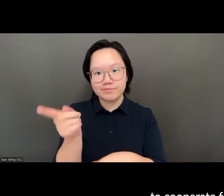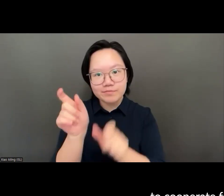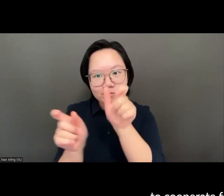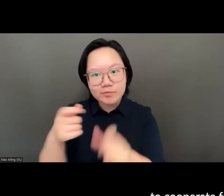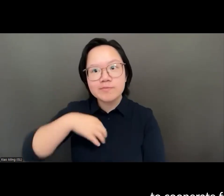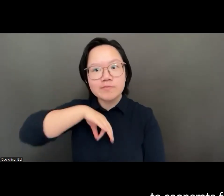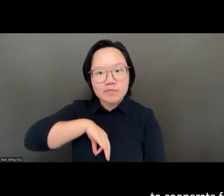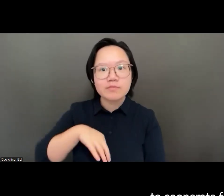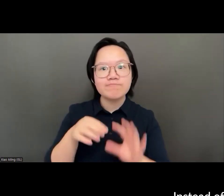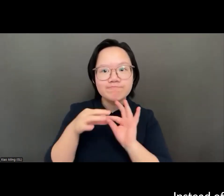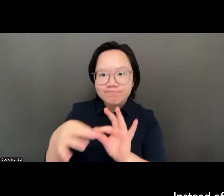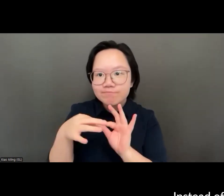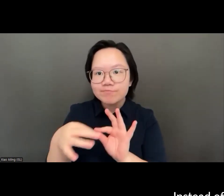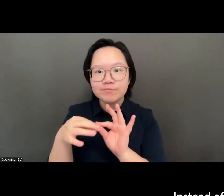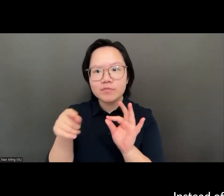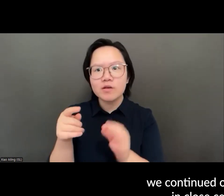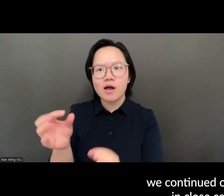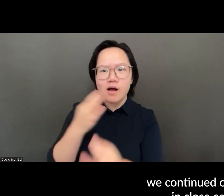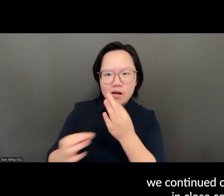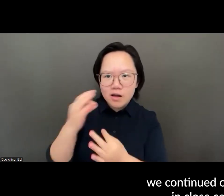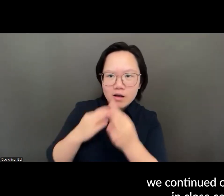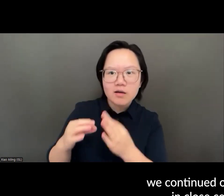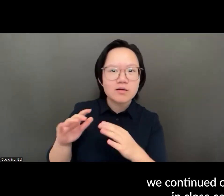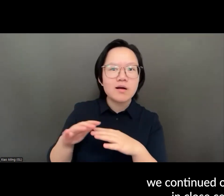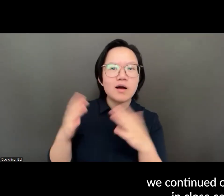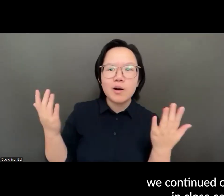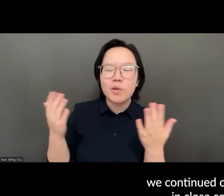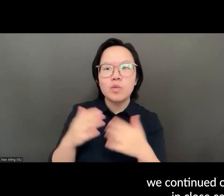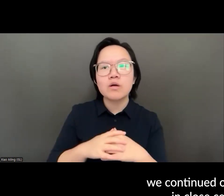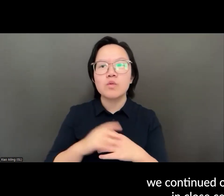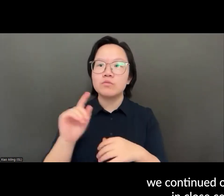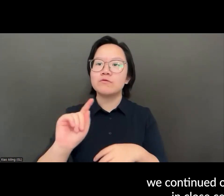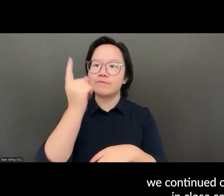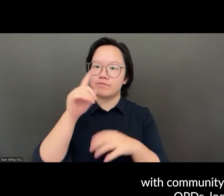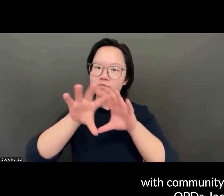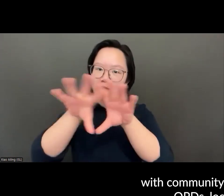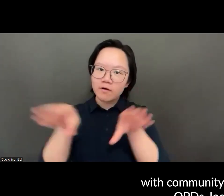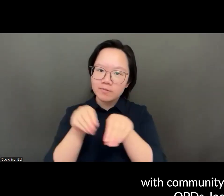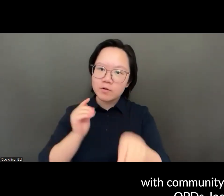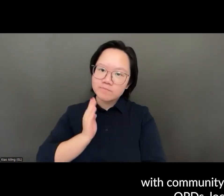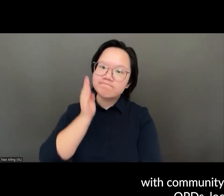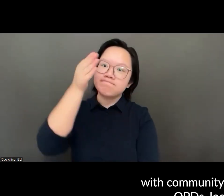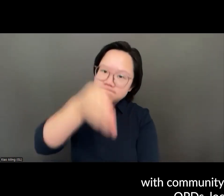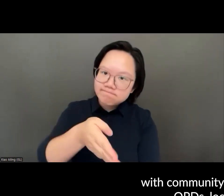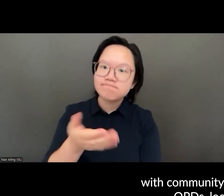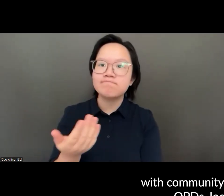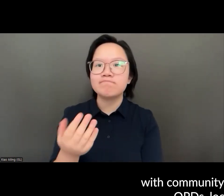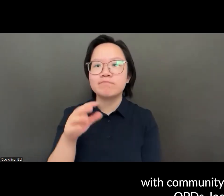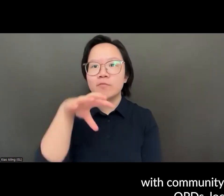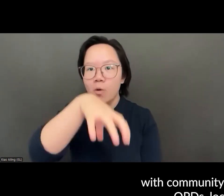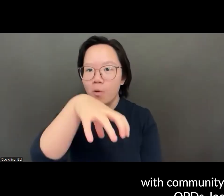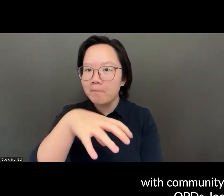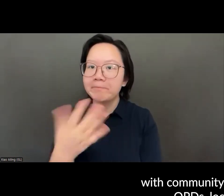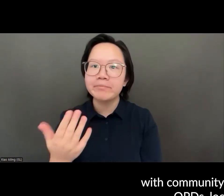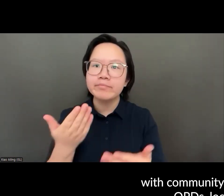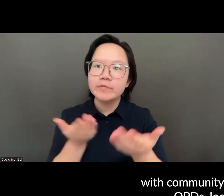our support. Instead of giving up, we continued our engagement in close coordination with community representatives,